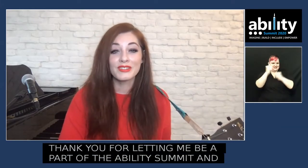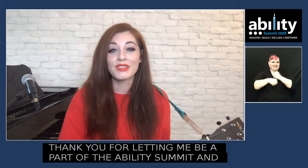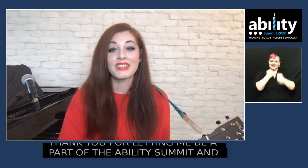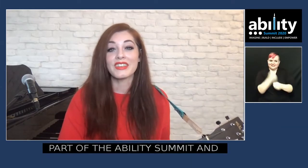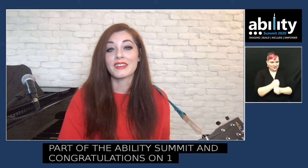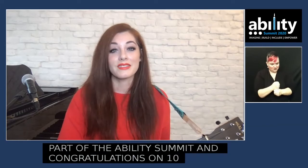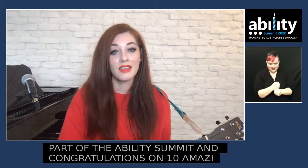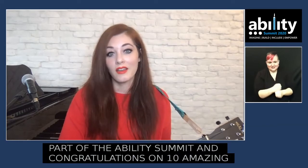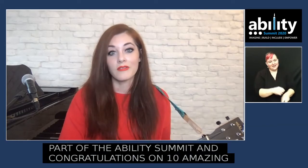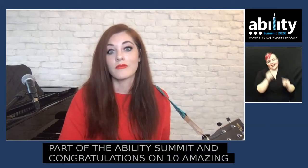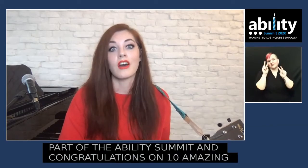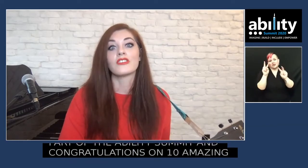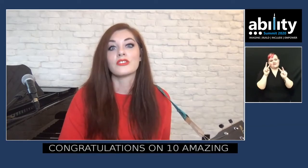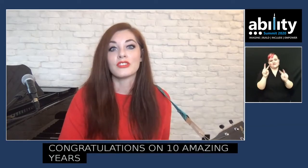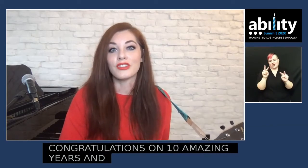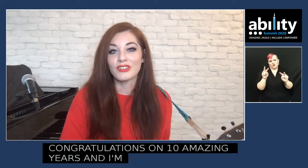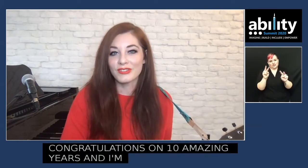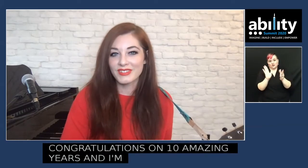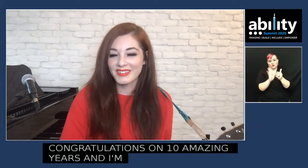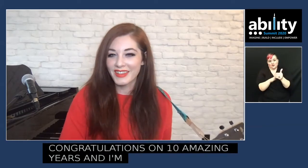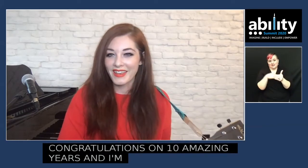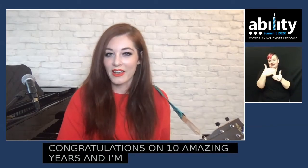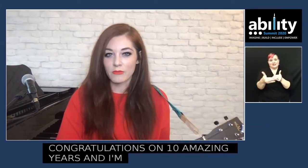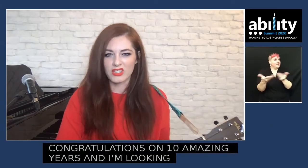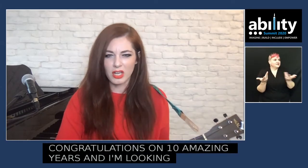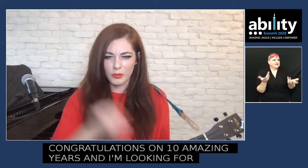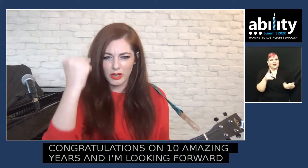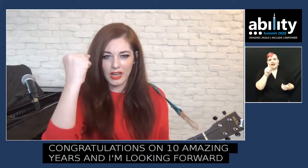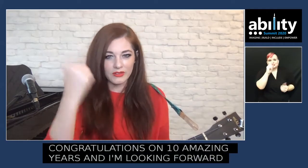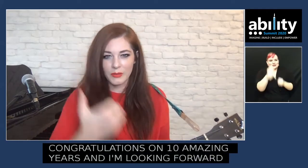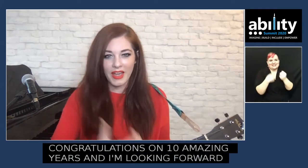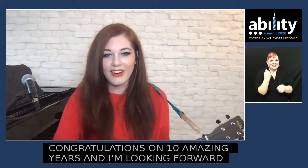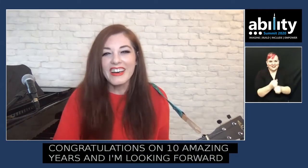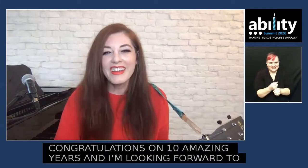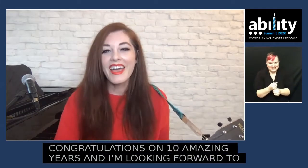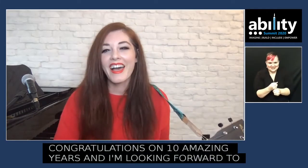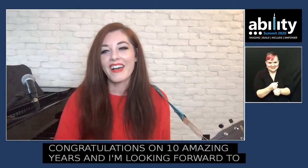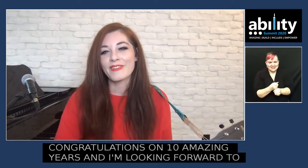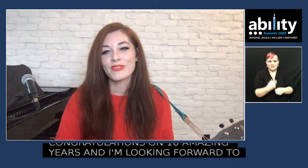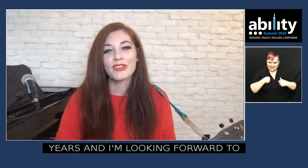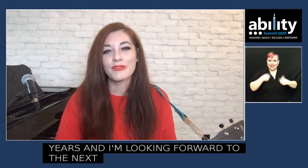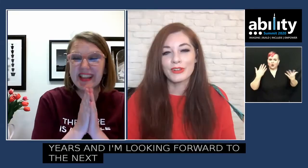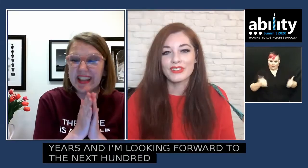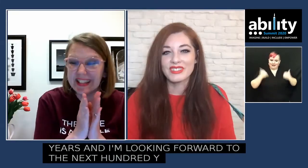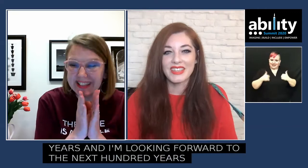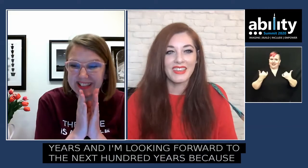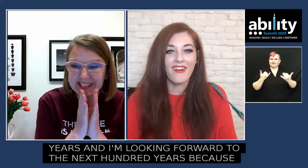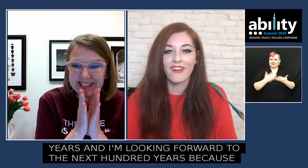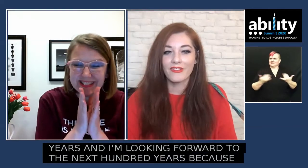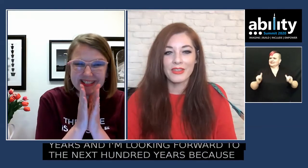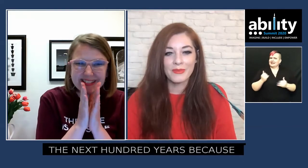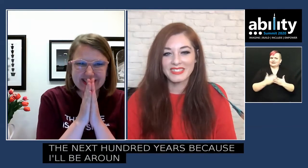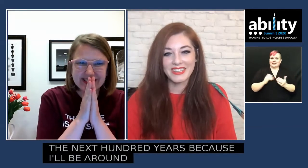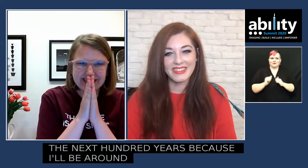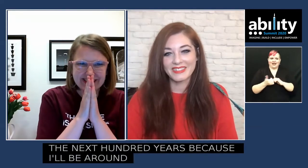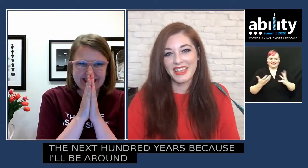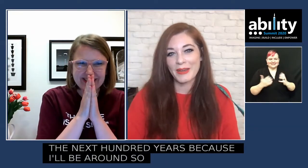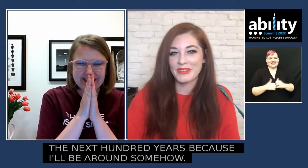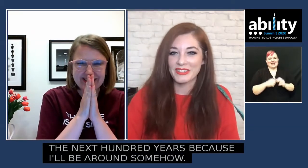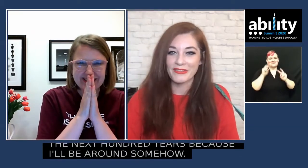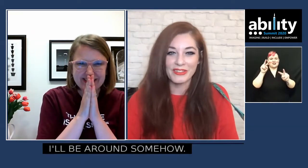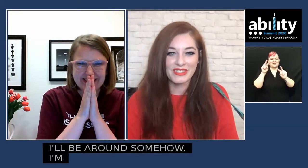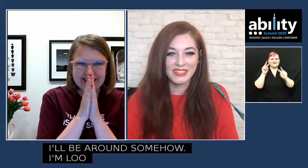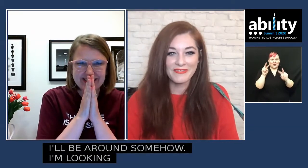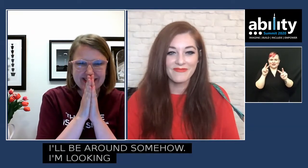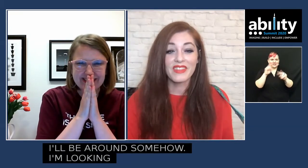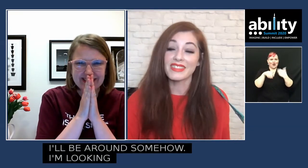forward to the next 100 years, because I'll be around somehow. I'm looking forward to seeing all of the amazing things that